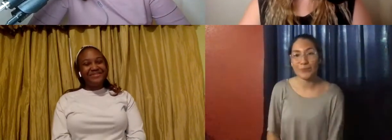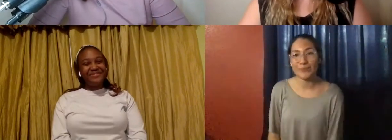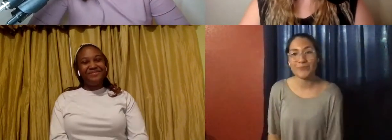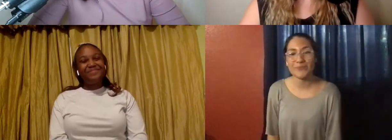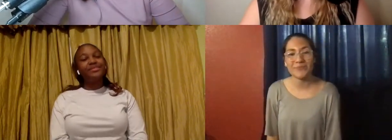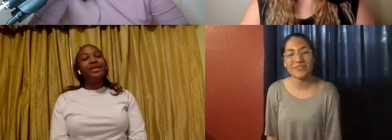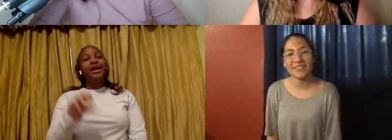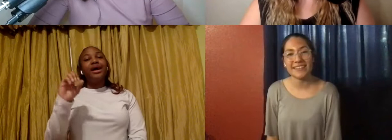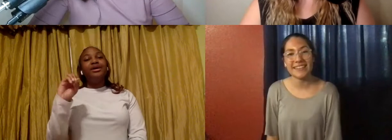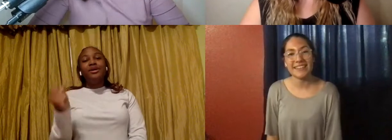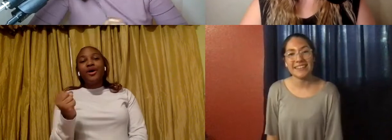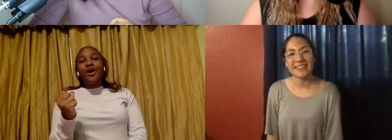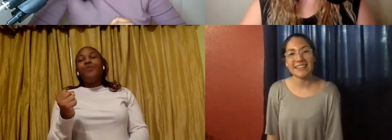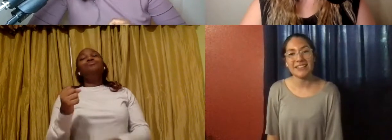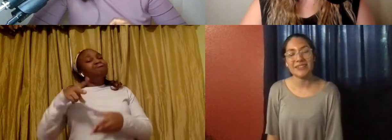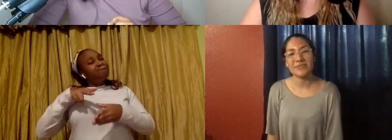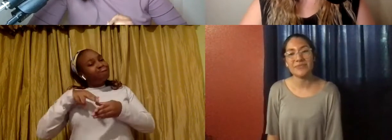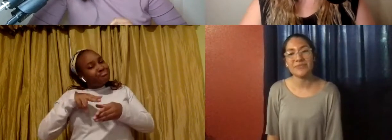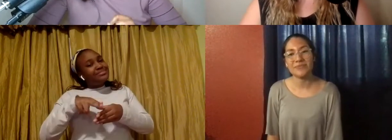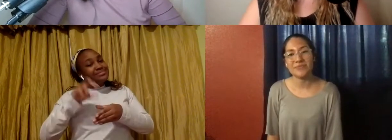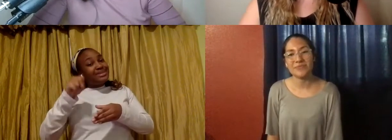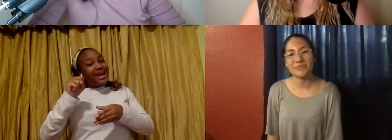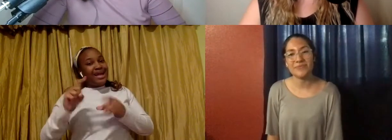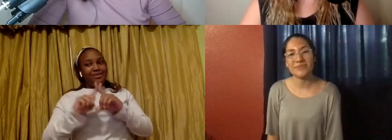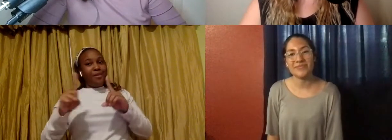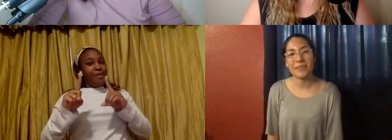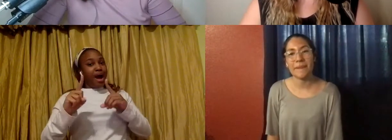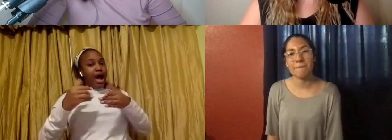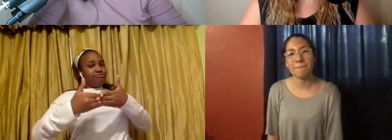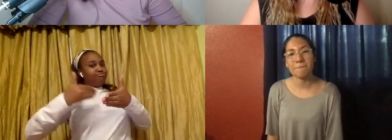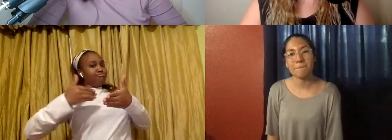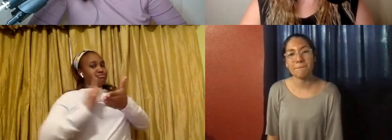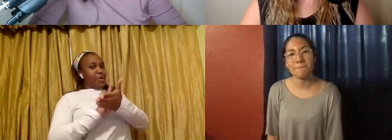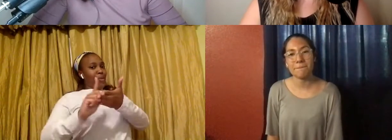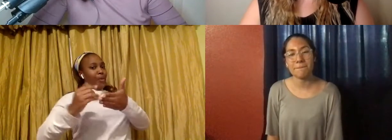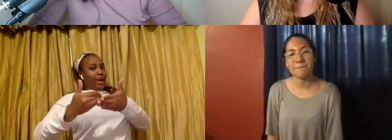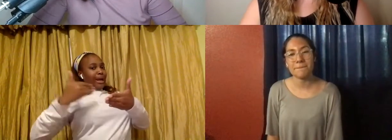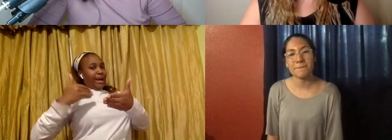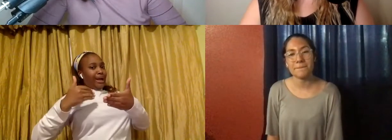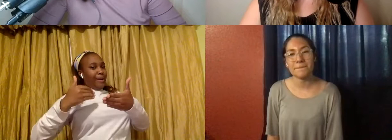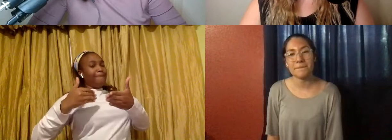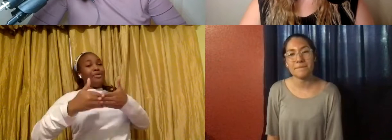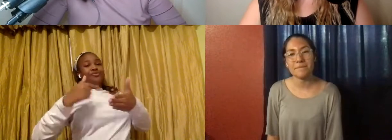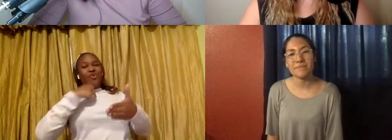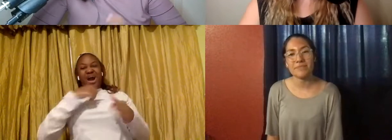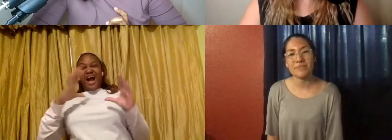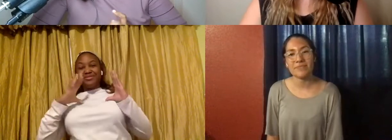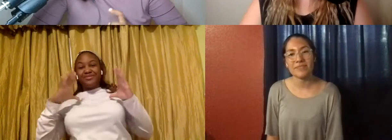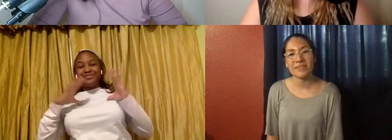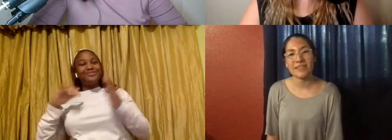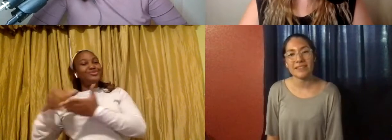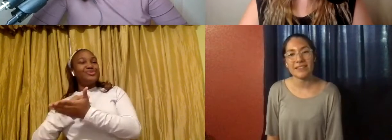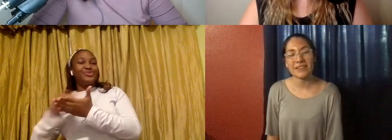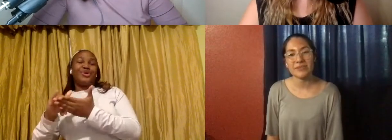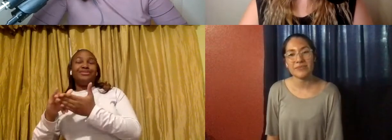So it's actually pretty tame. Now, if you would have asked me this like a week and a half ago before I went on like a short vacation to New York City, it would have been a